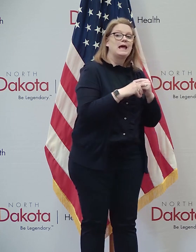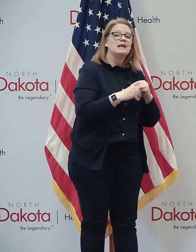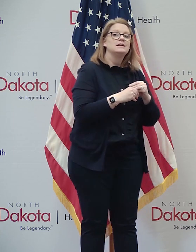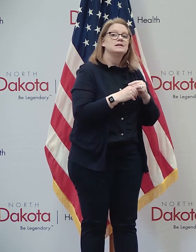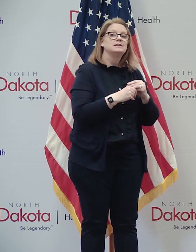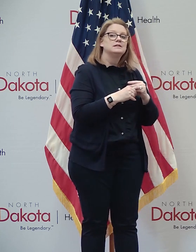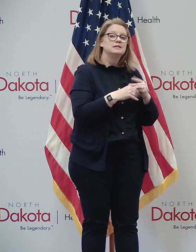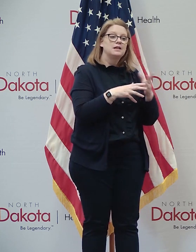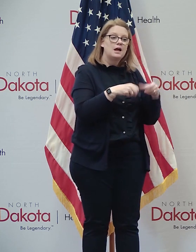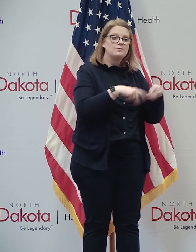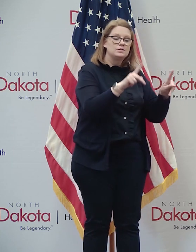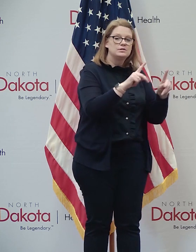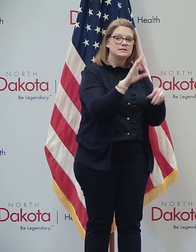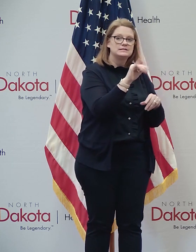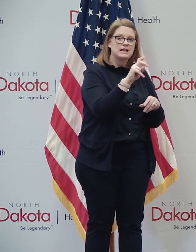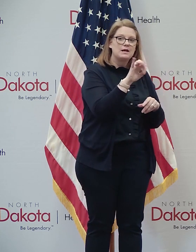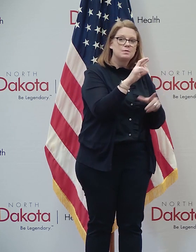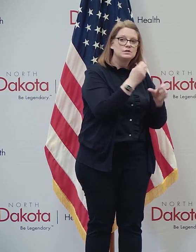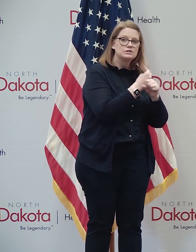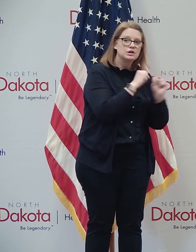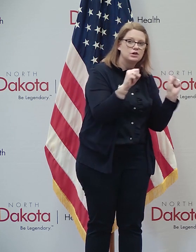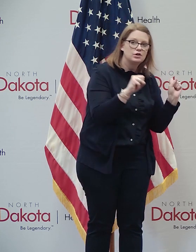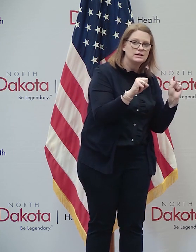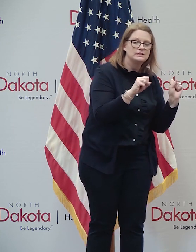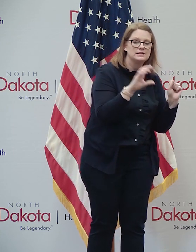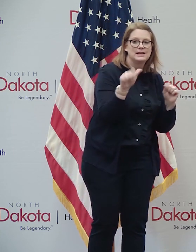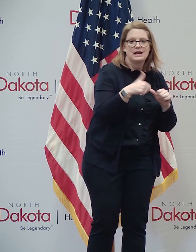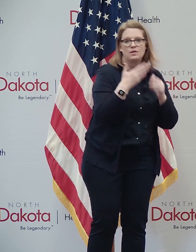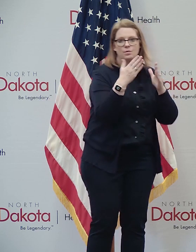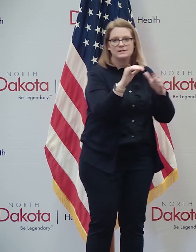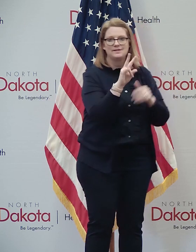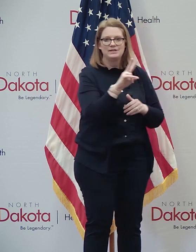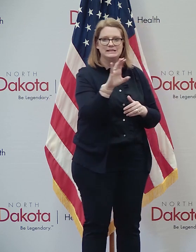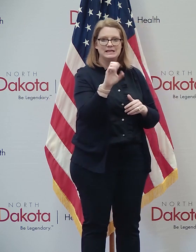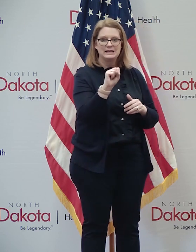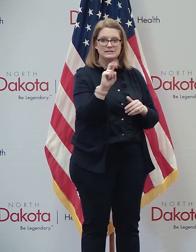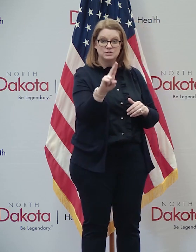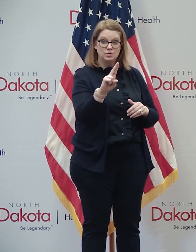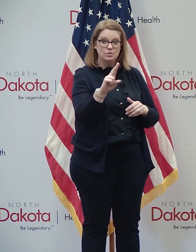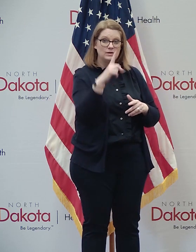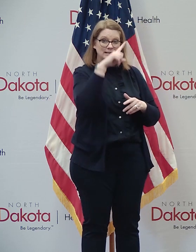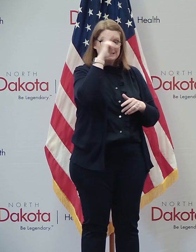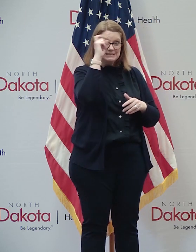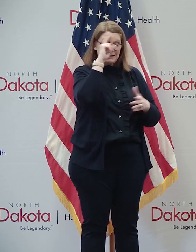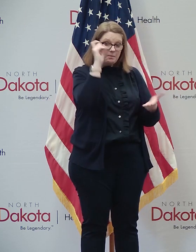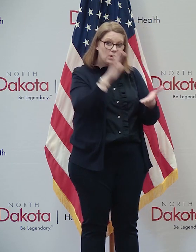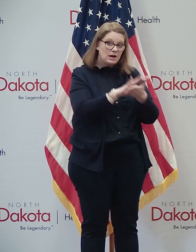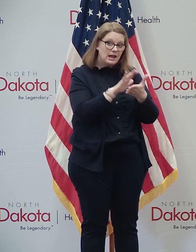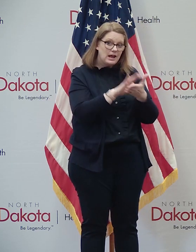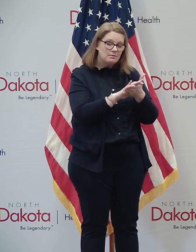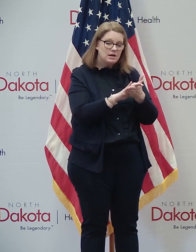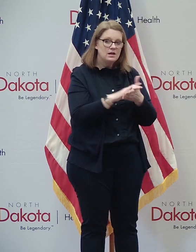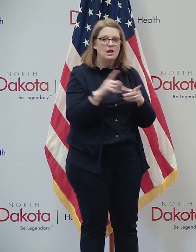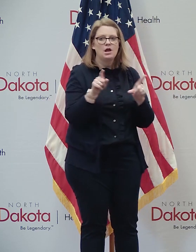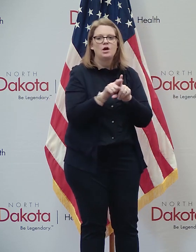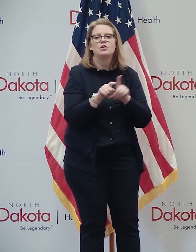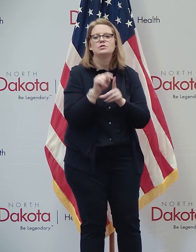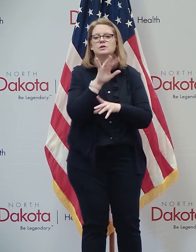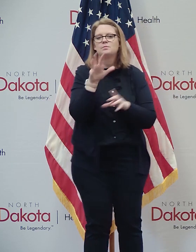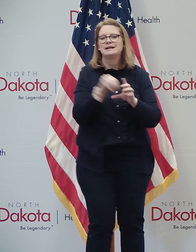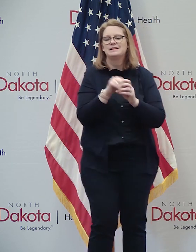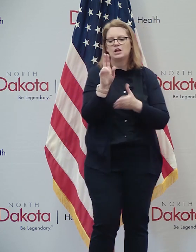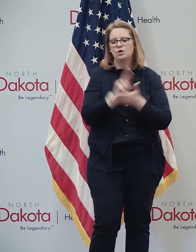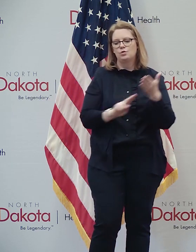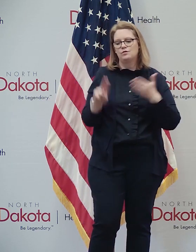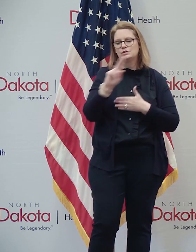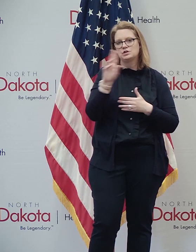to cybersecurity in the classroom so that students at this Title I school learn about career paths in this field. She